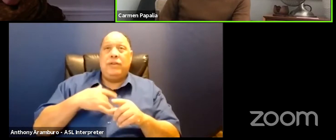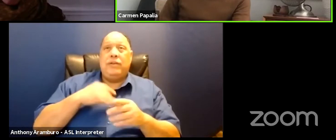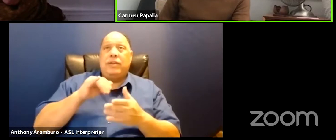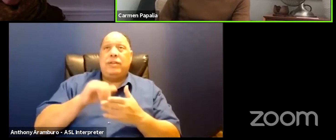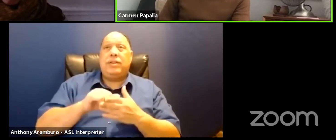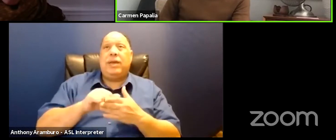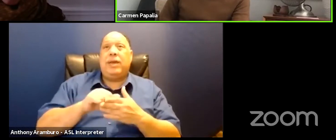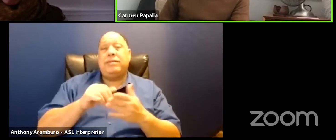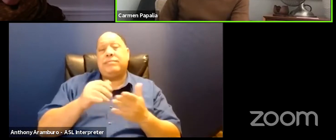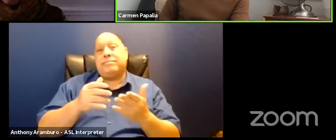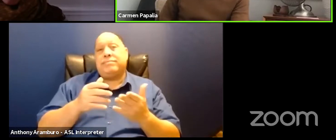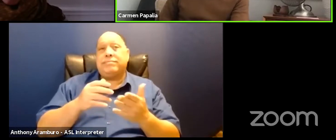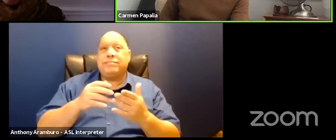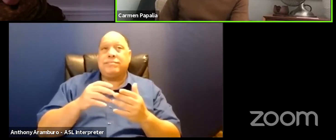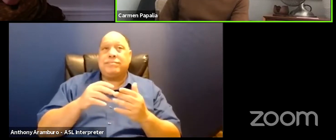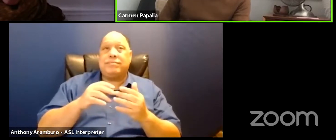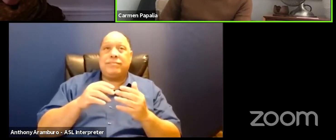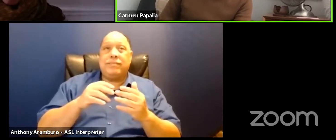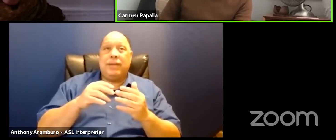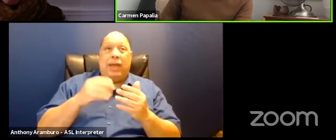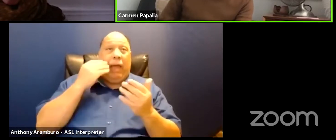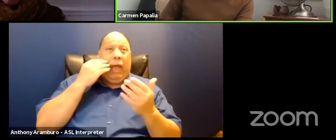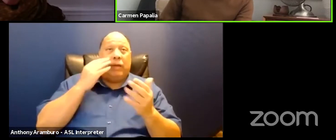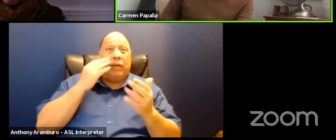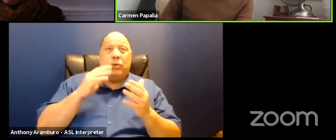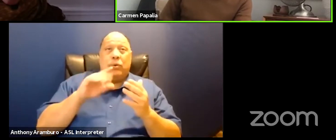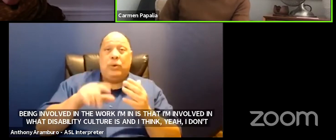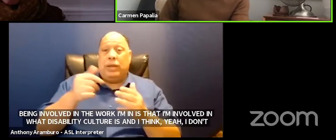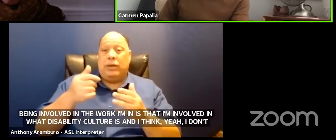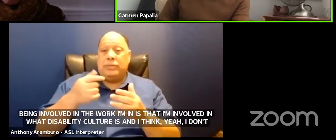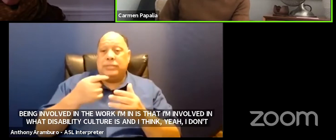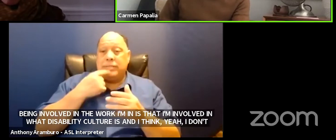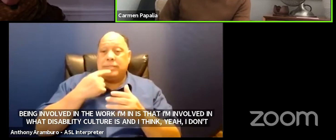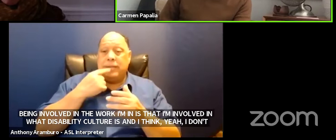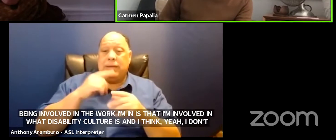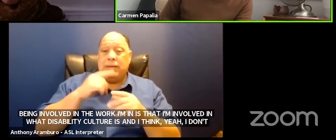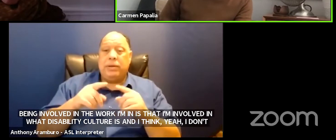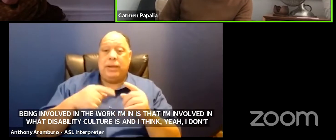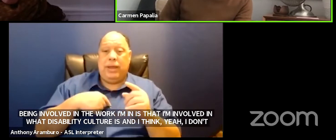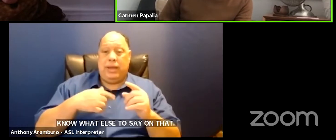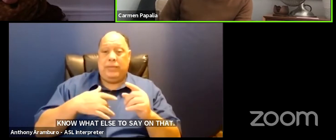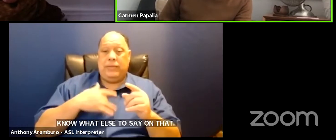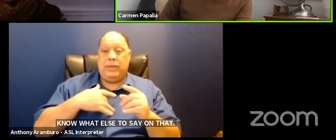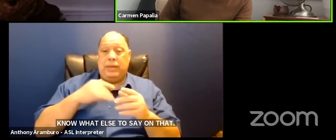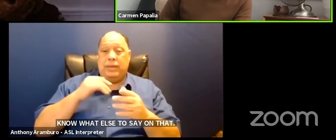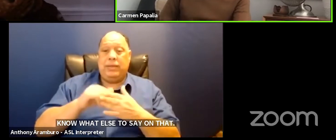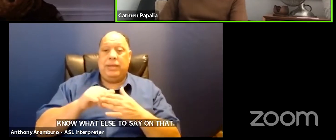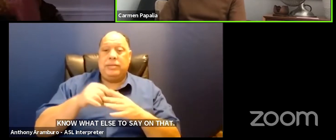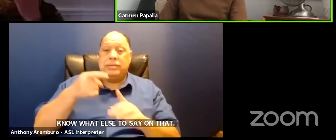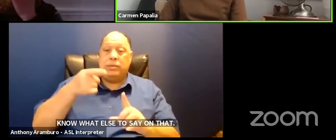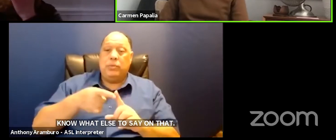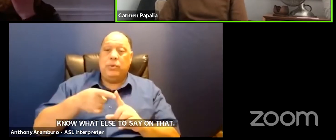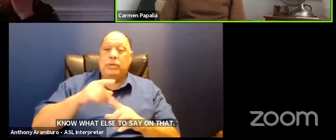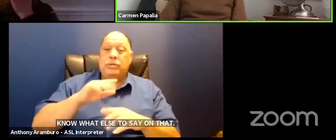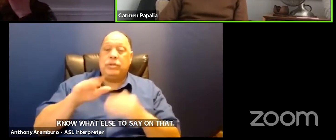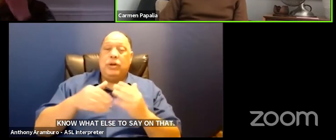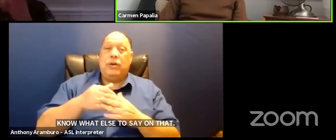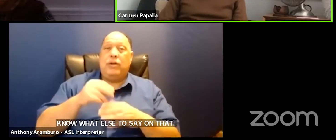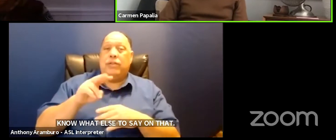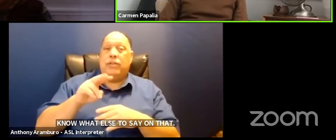yeah, I don't know what else to say on that, but like I think that that's the counterpoint to the violence and the